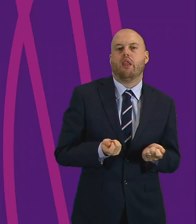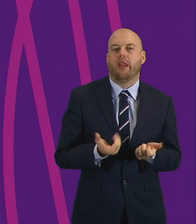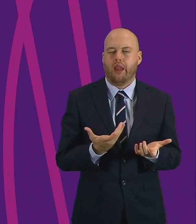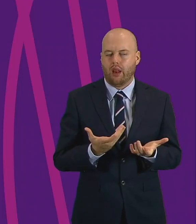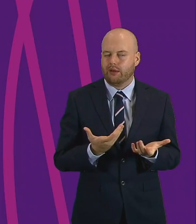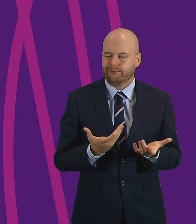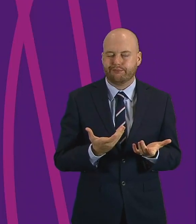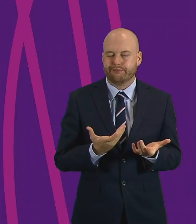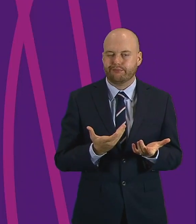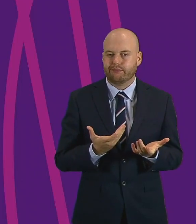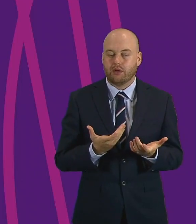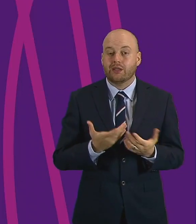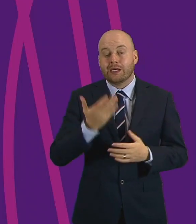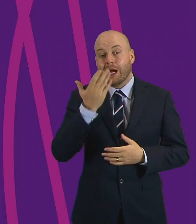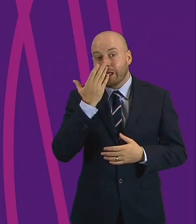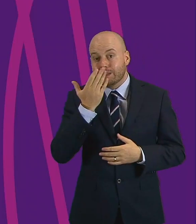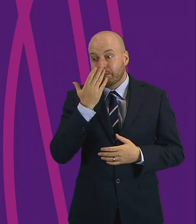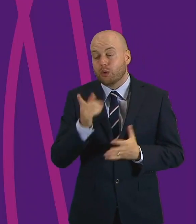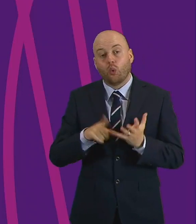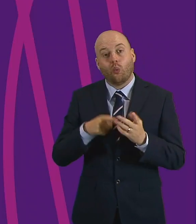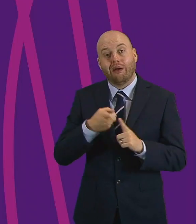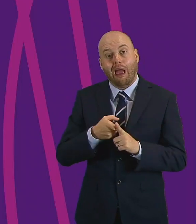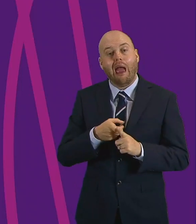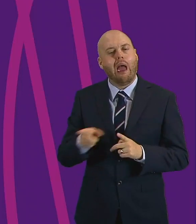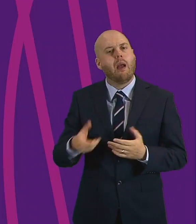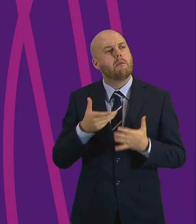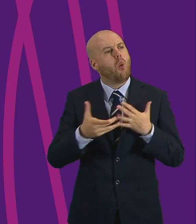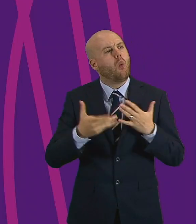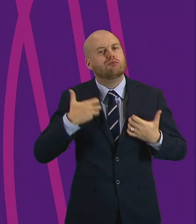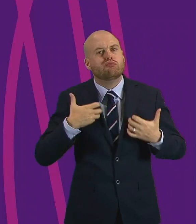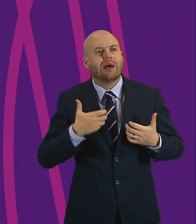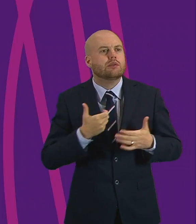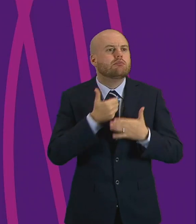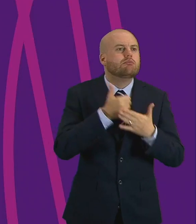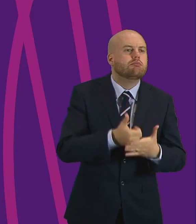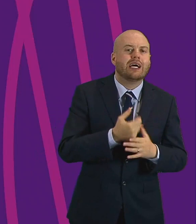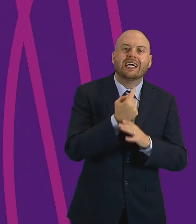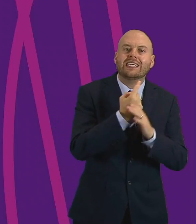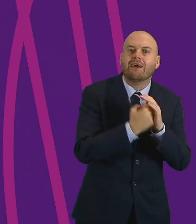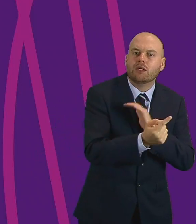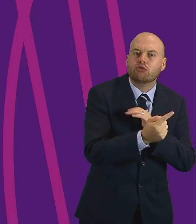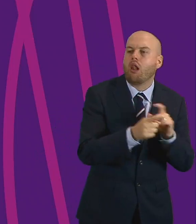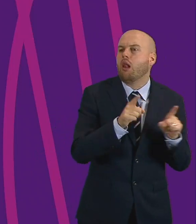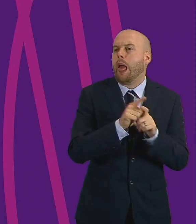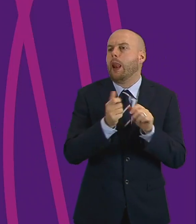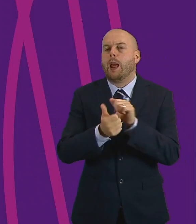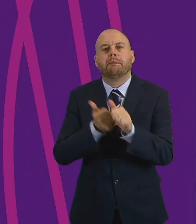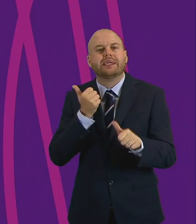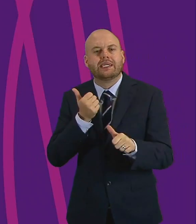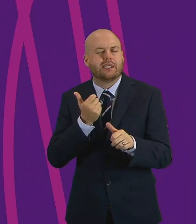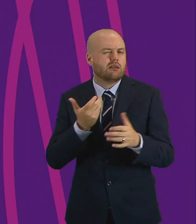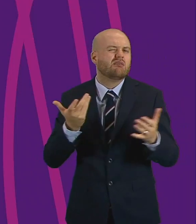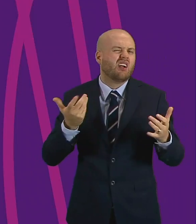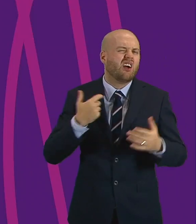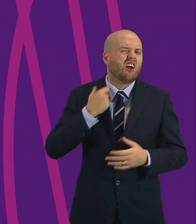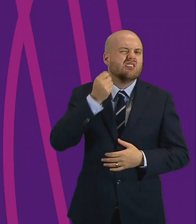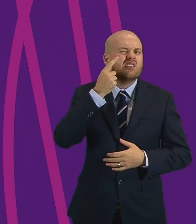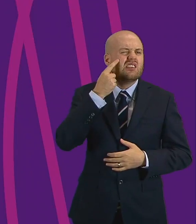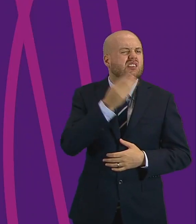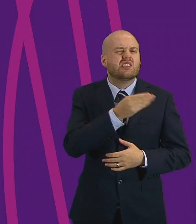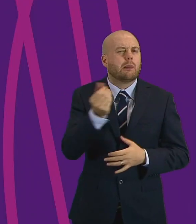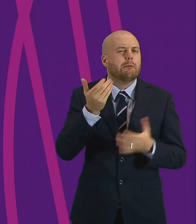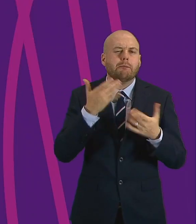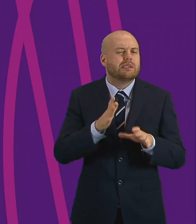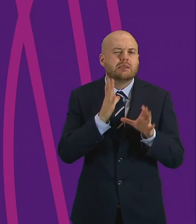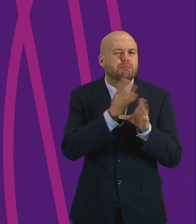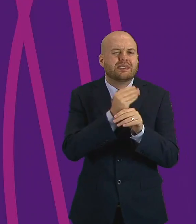individuals and companies. Of course, there have been gaps, but that's inevitable. We've all had people complaining that they've missed out on